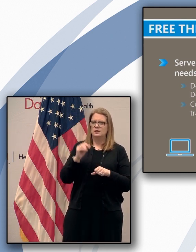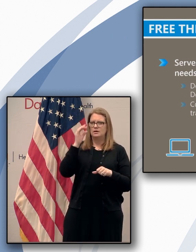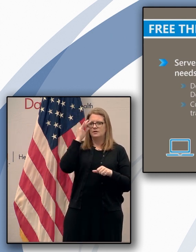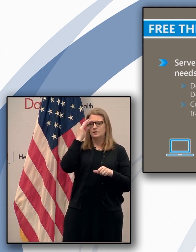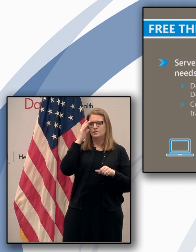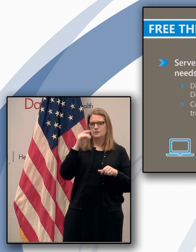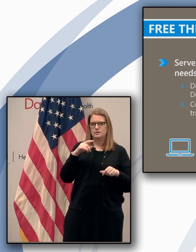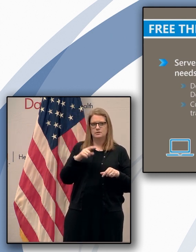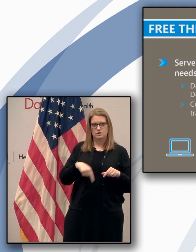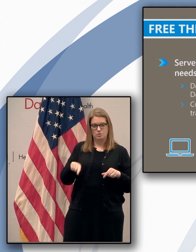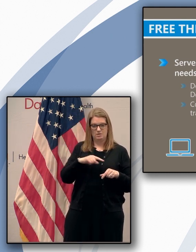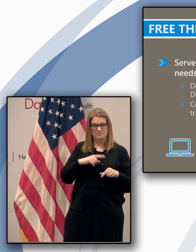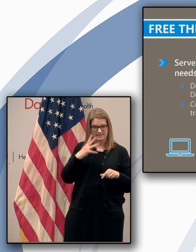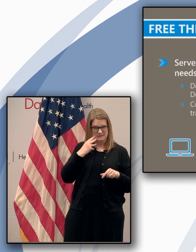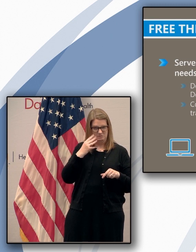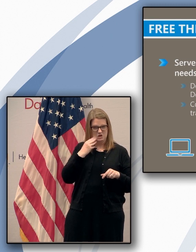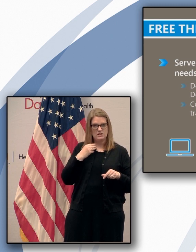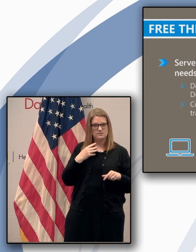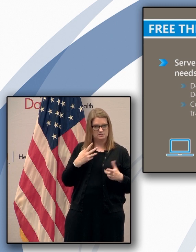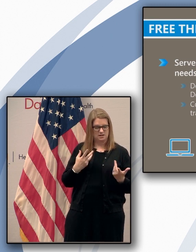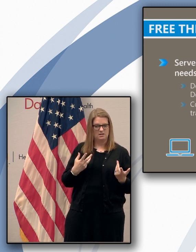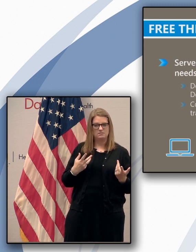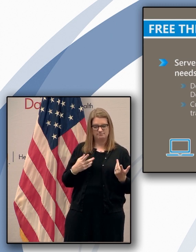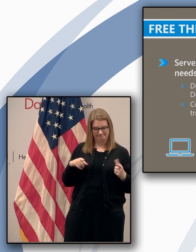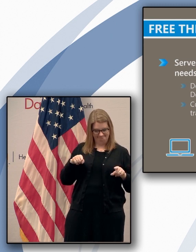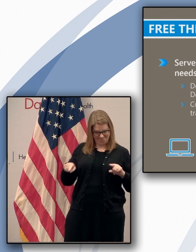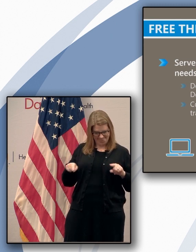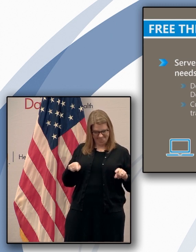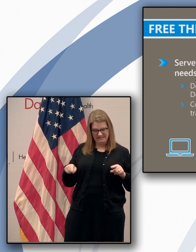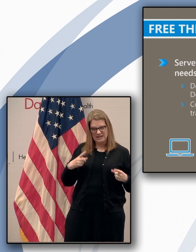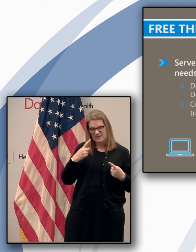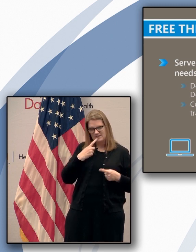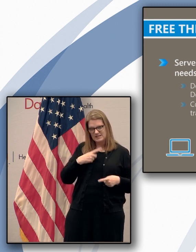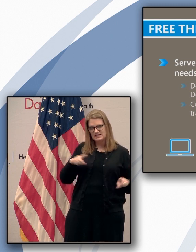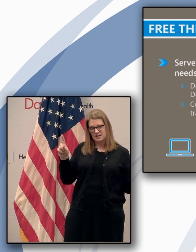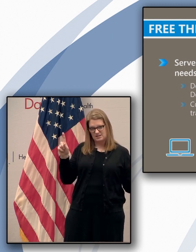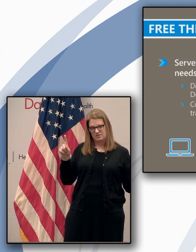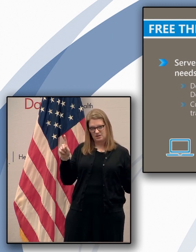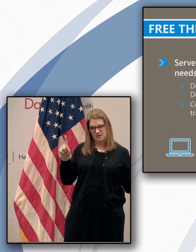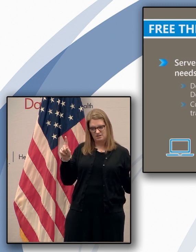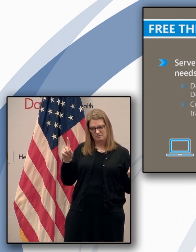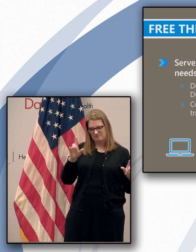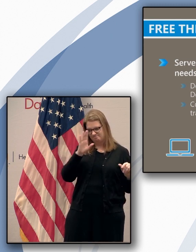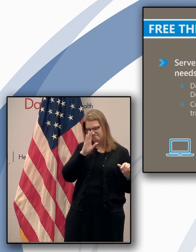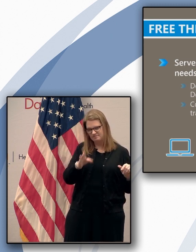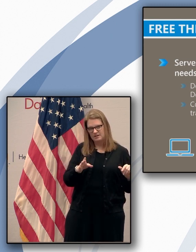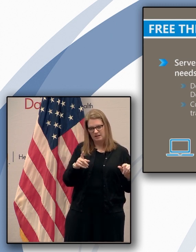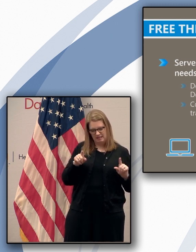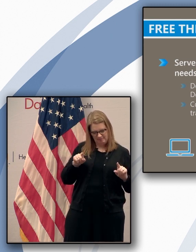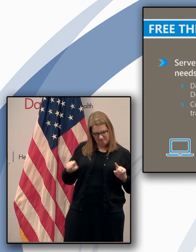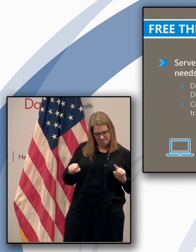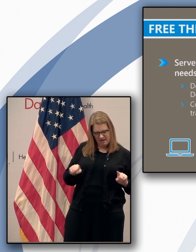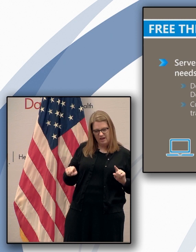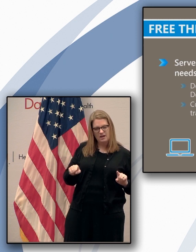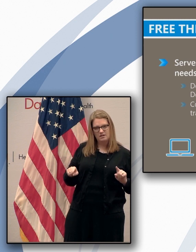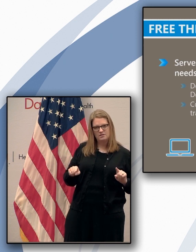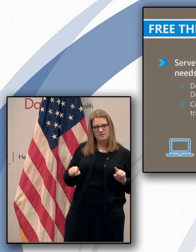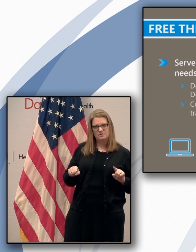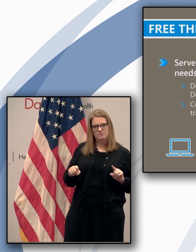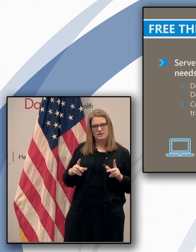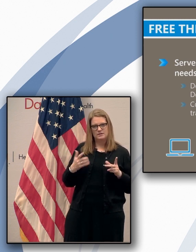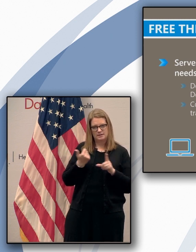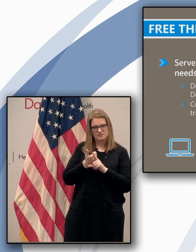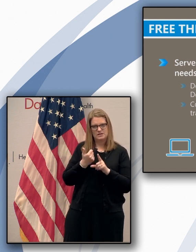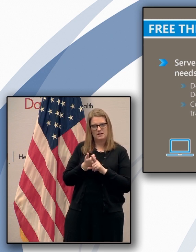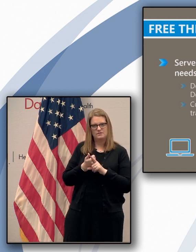lived experience, meaning they themselves have successfully been on a path to recovery. They themselves may have been intertwined